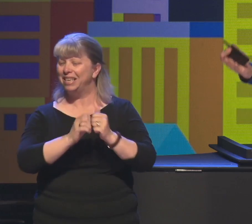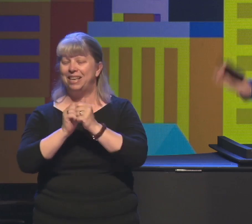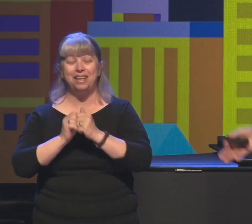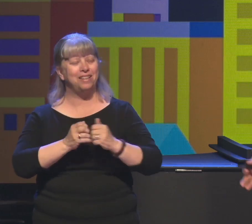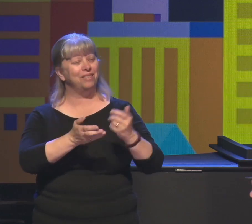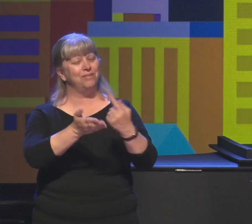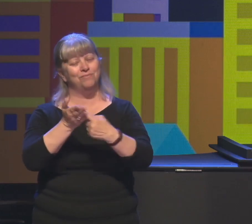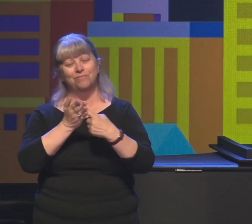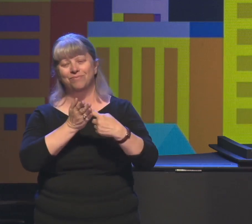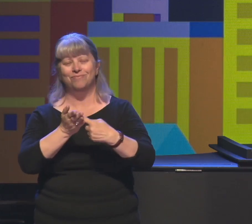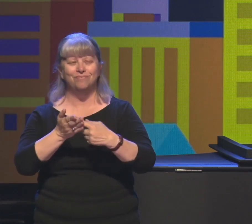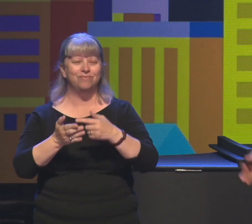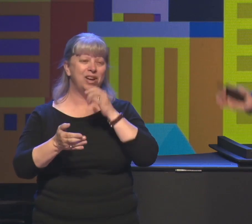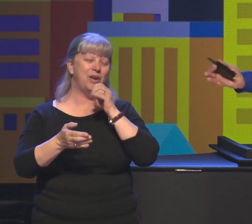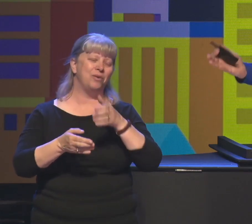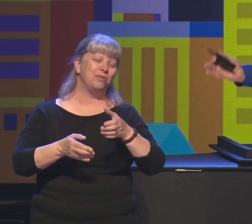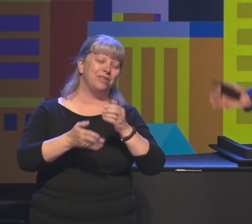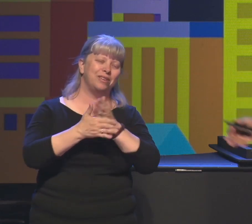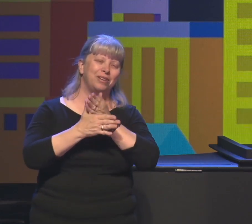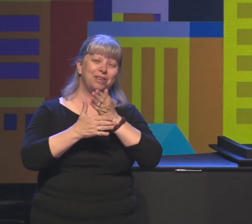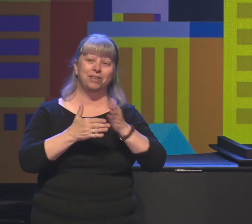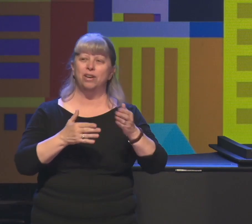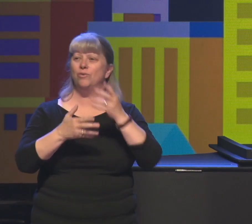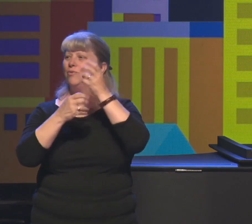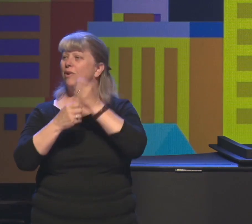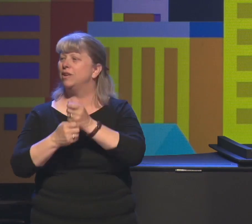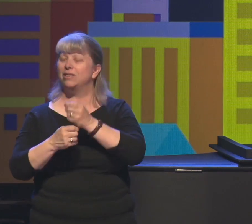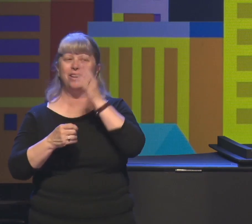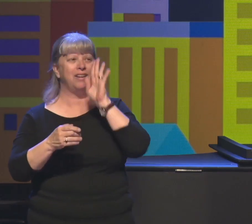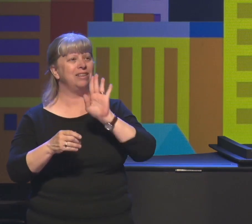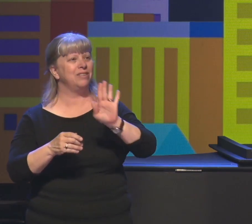Let's share a drink. Let's trust in the goodness of God.